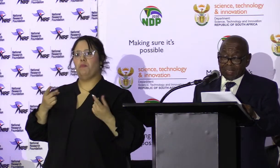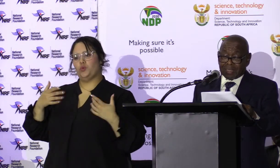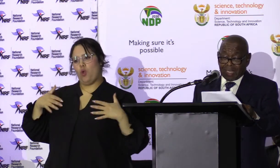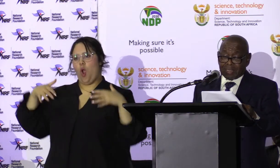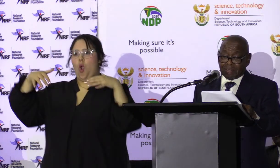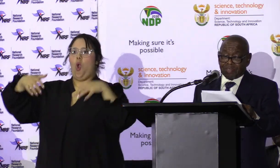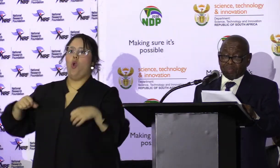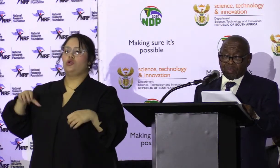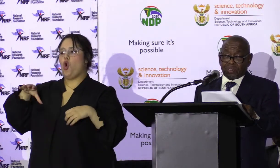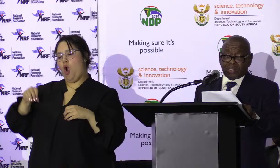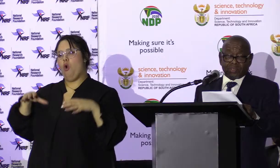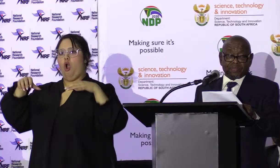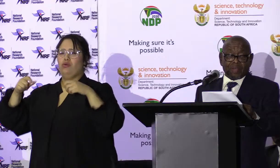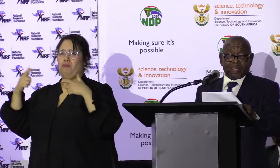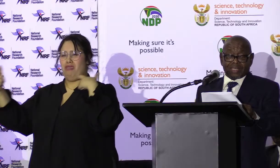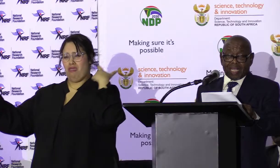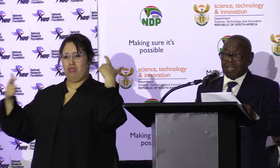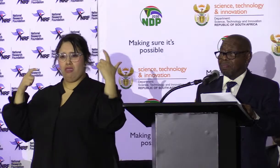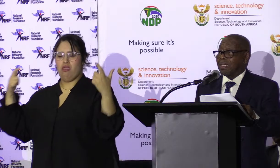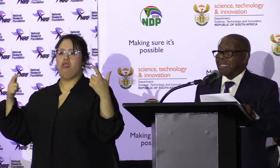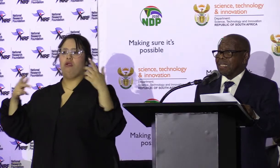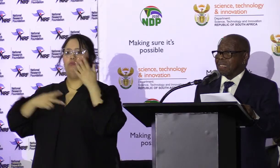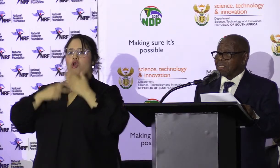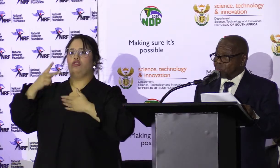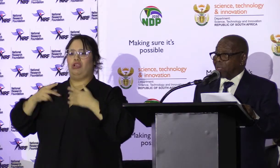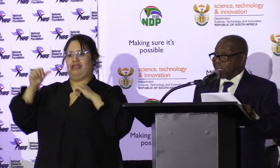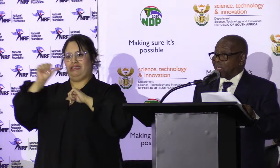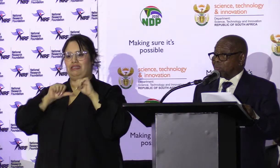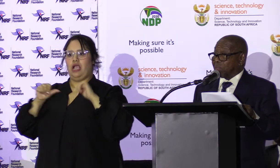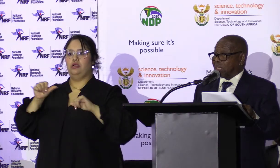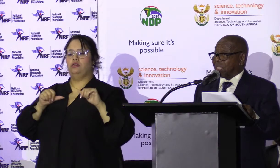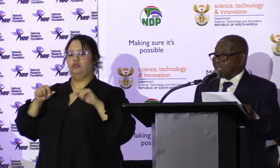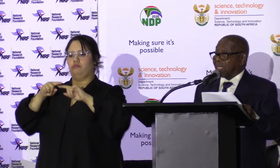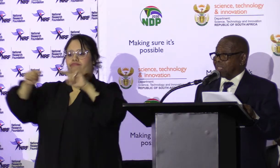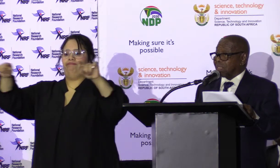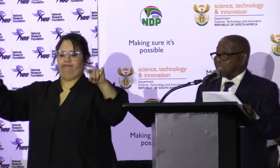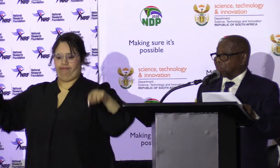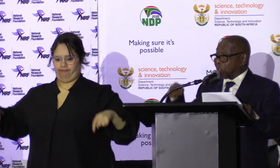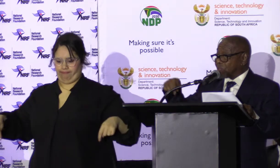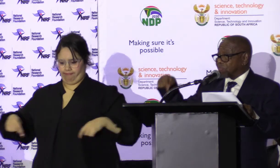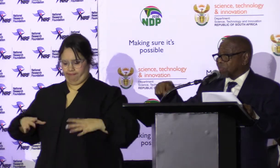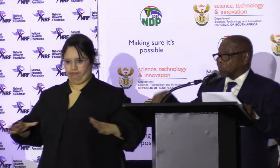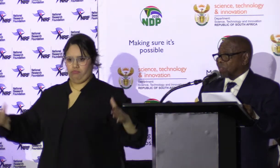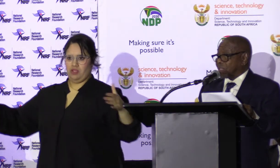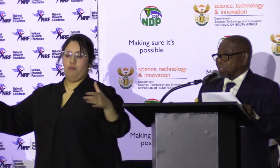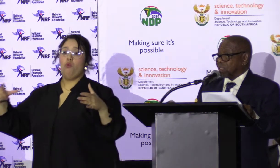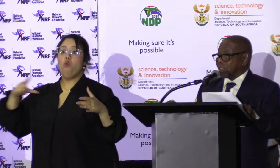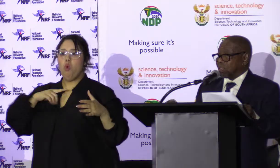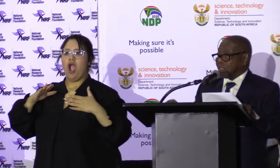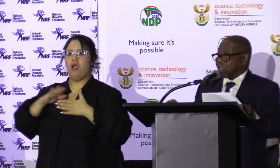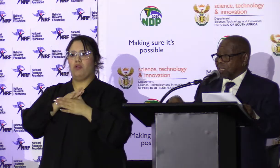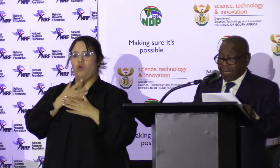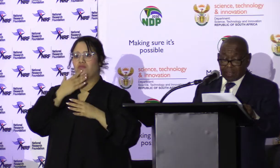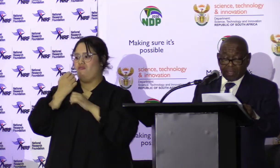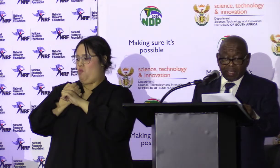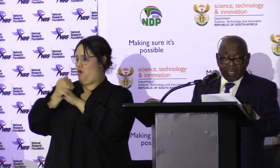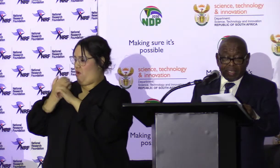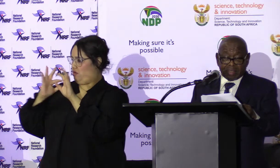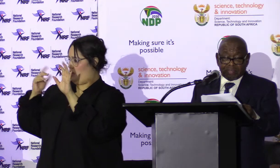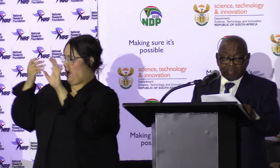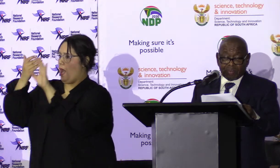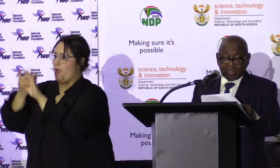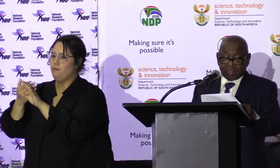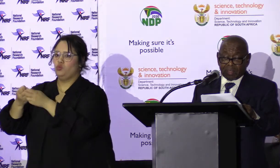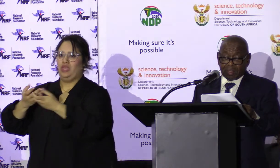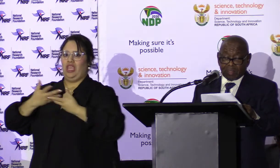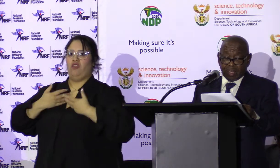of the biggest scientific projects of our time, the Square Kilometer Array. It's because of this work that actually